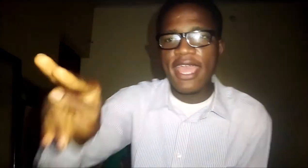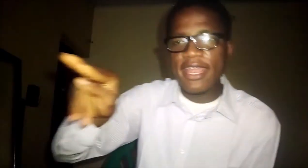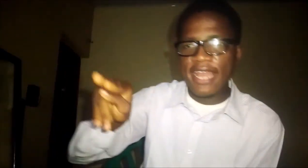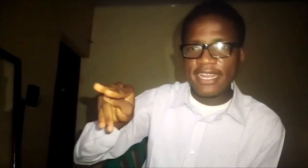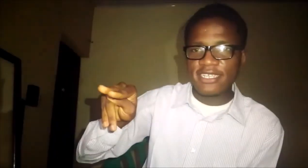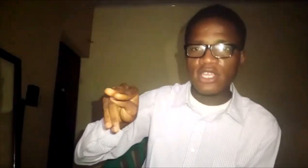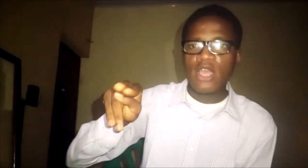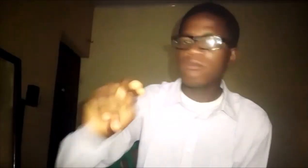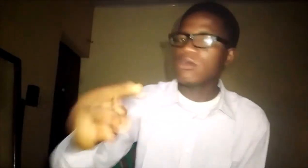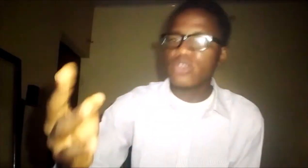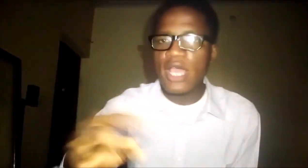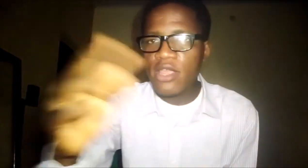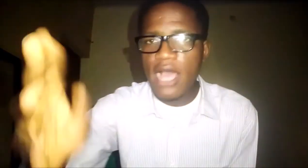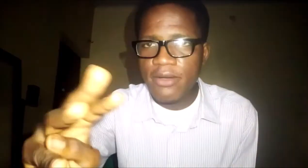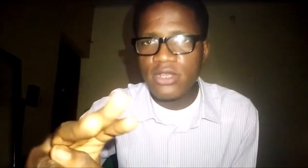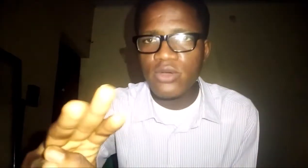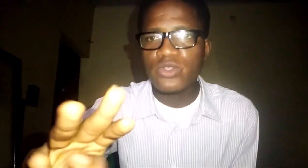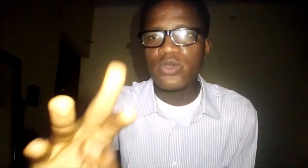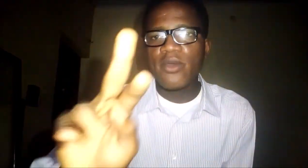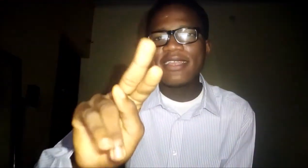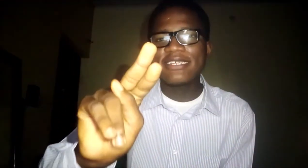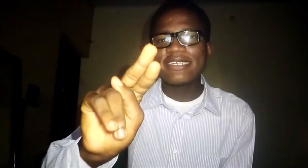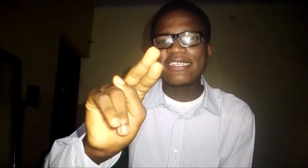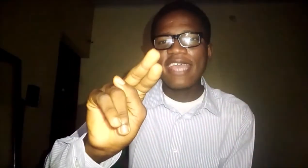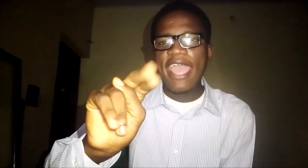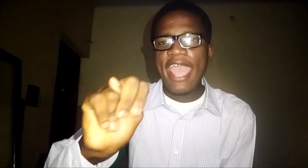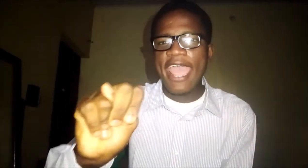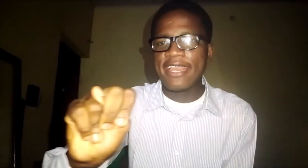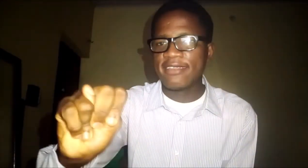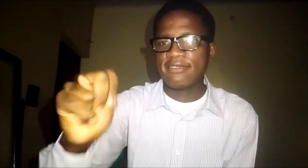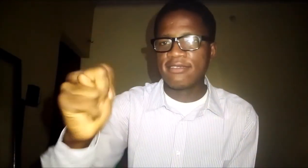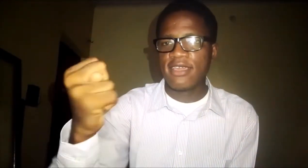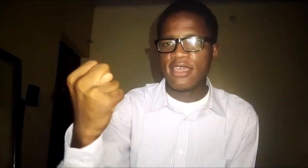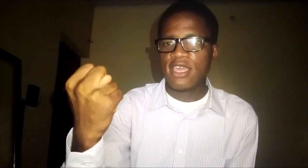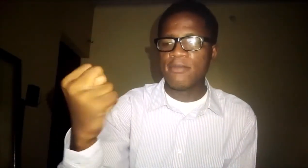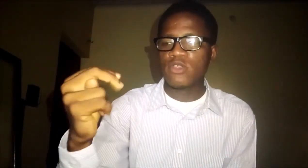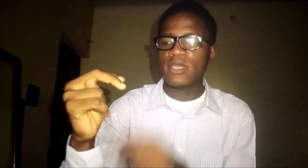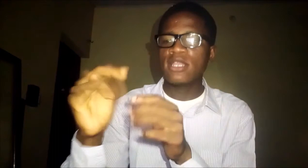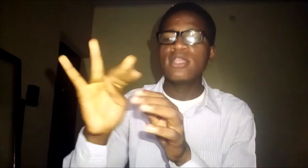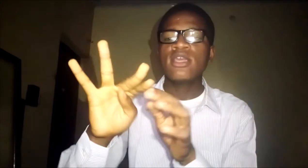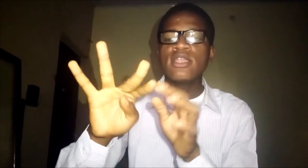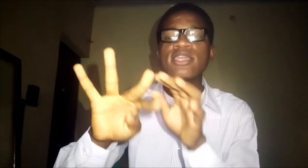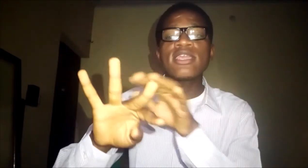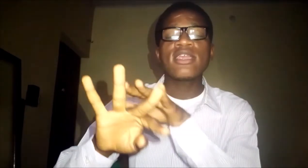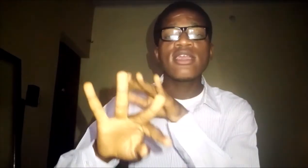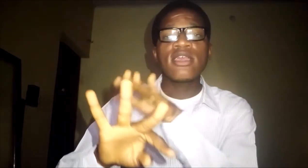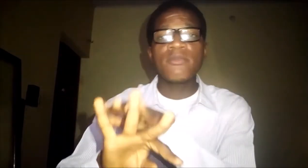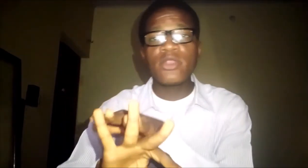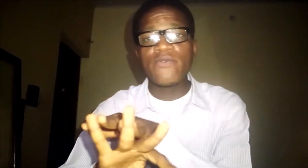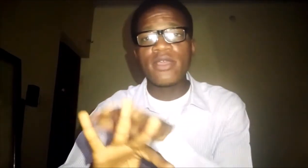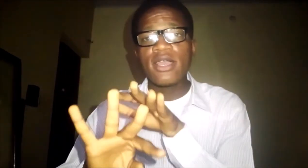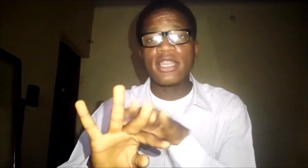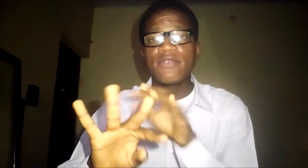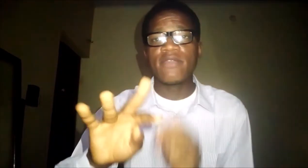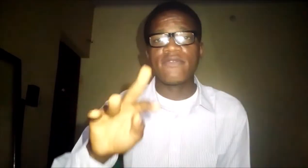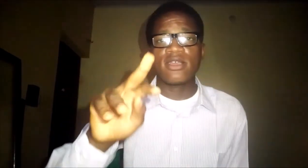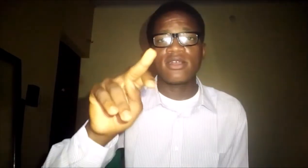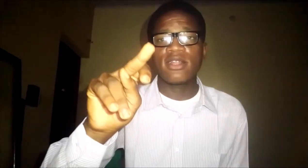N like this. But you anyhow it goes. So this is N. In between the middle finger and the ring finger,